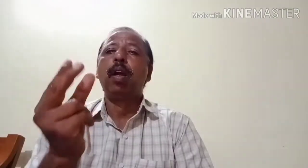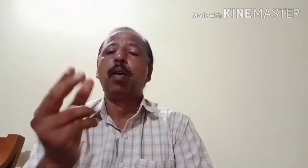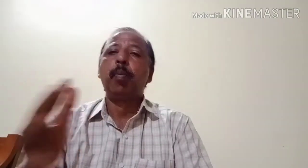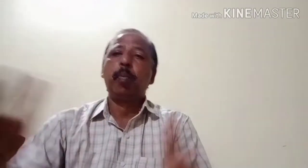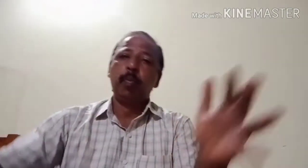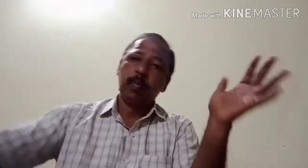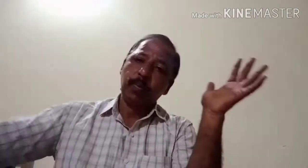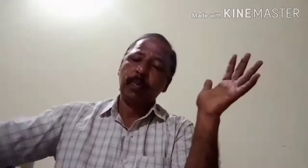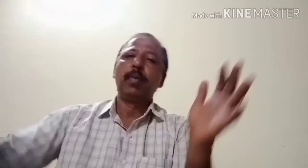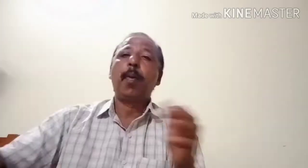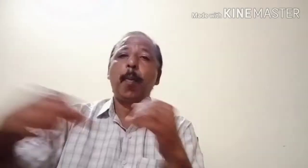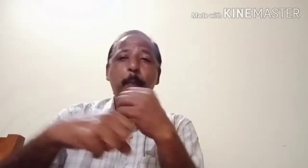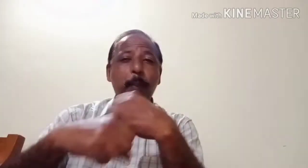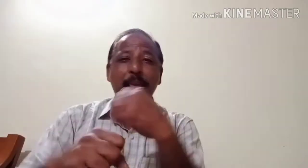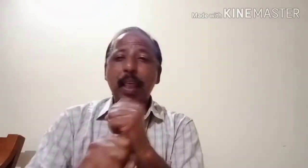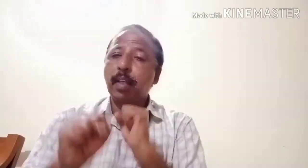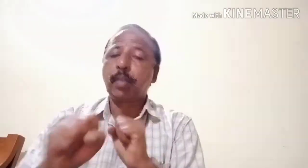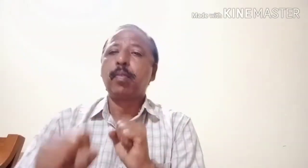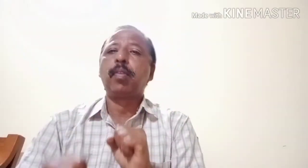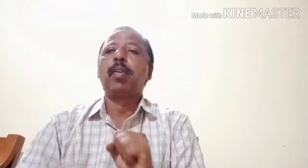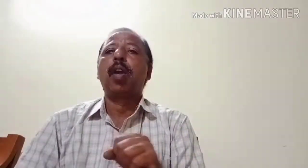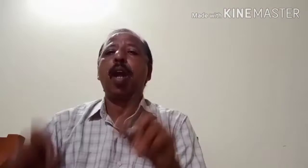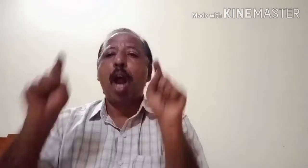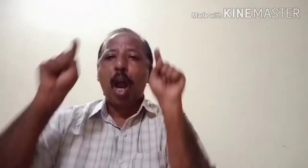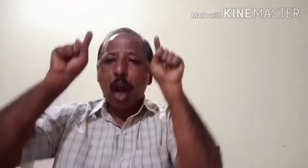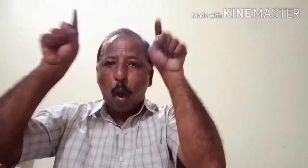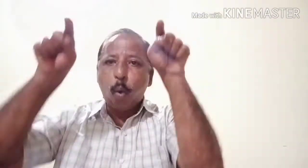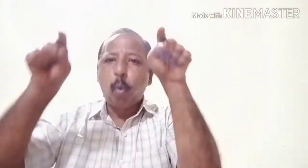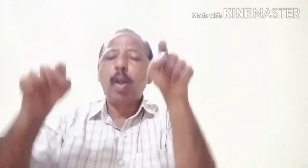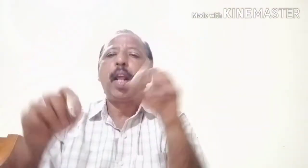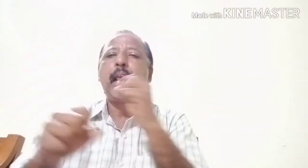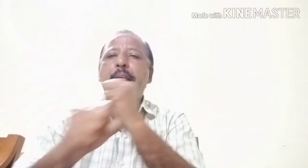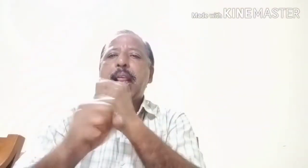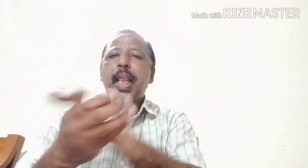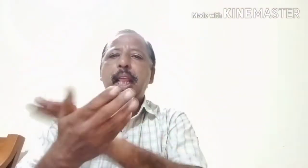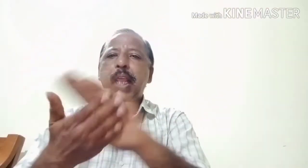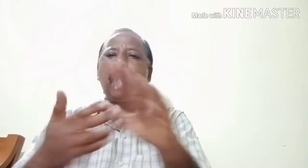Please, www.jobs.denny.gov.in